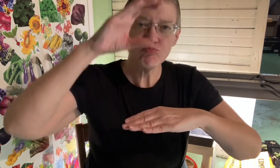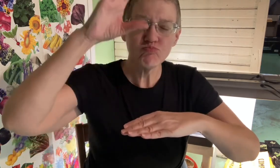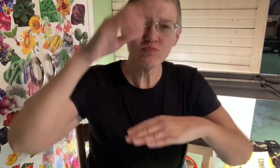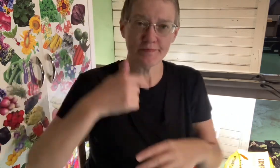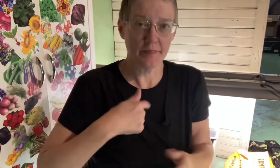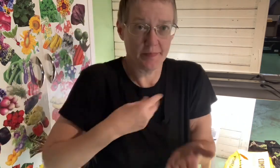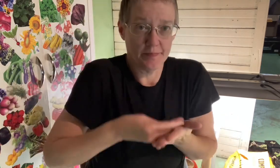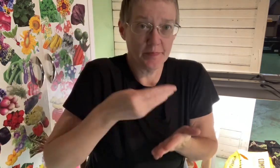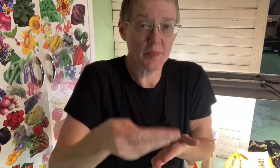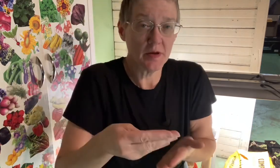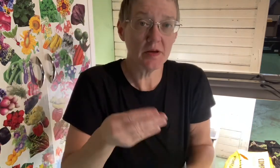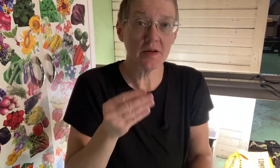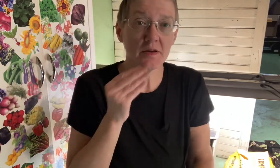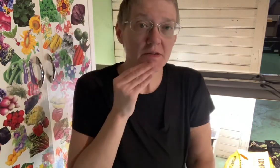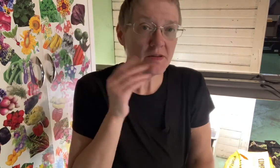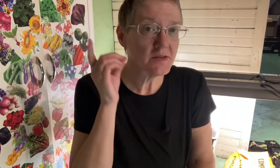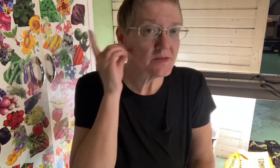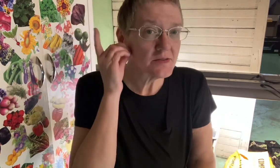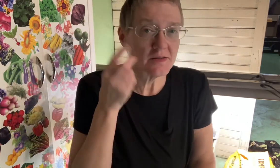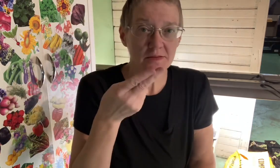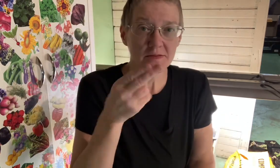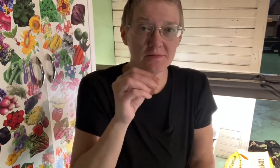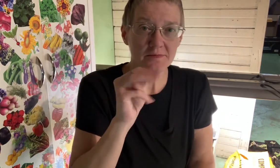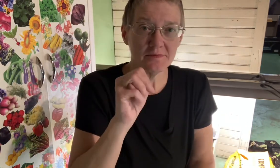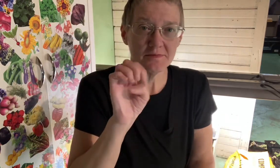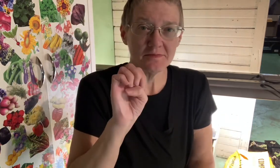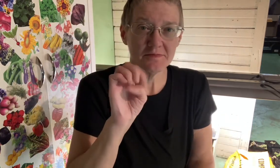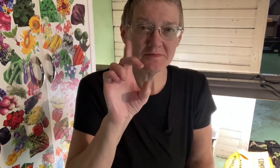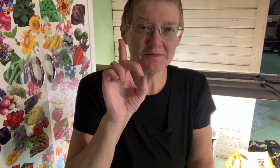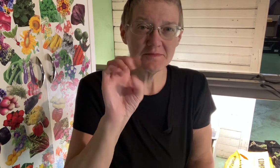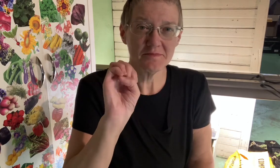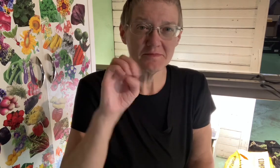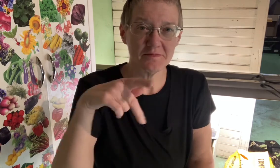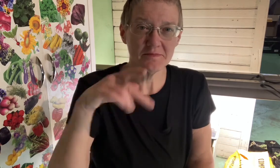They're easy to store. I buy them from Home Depot.